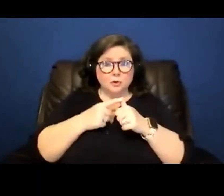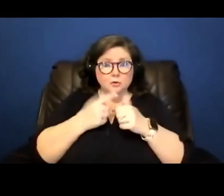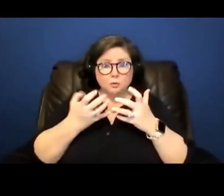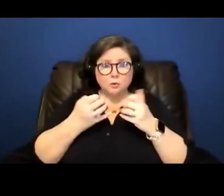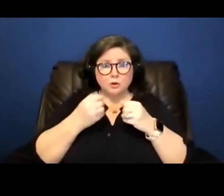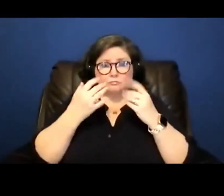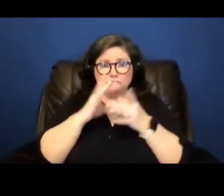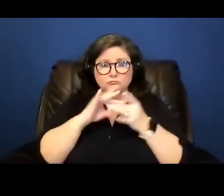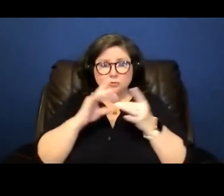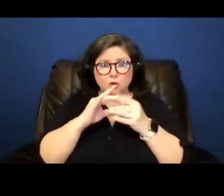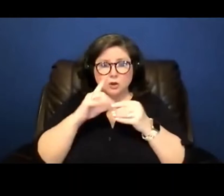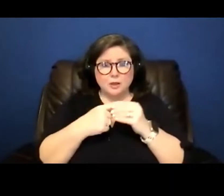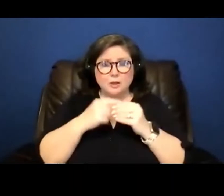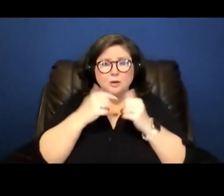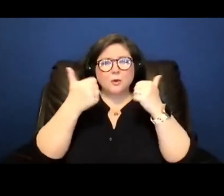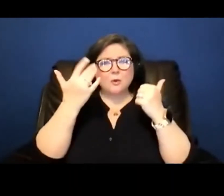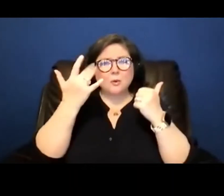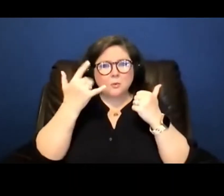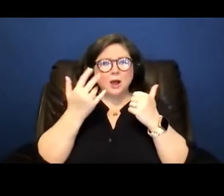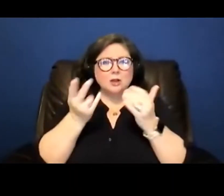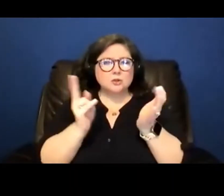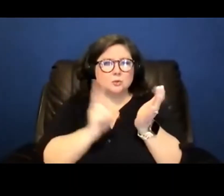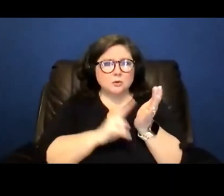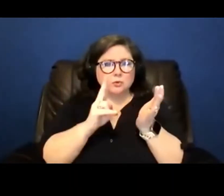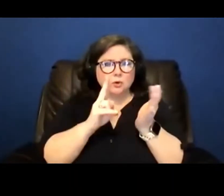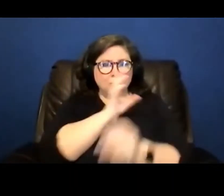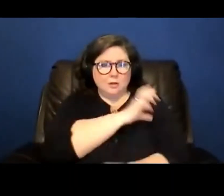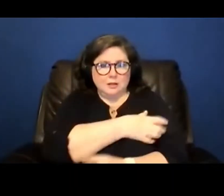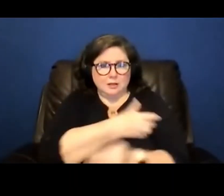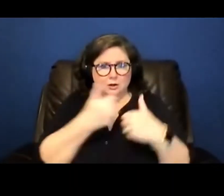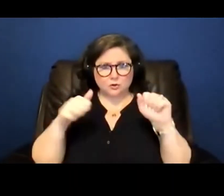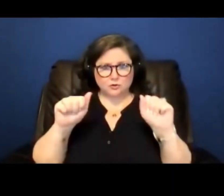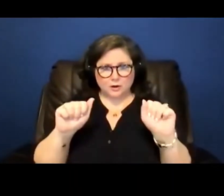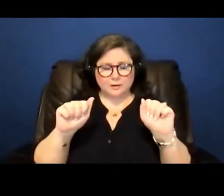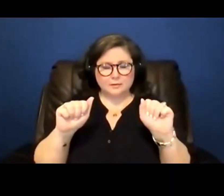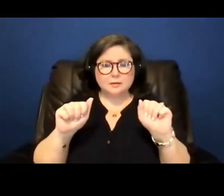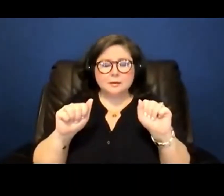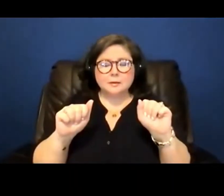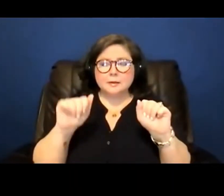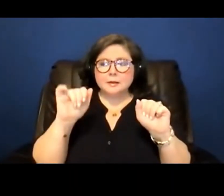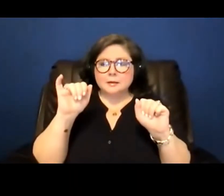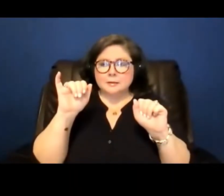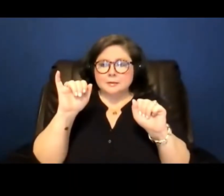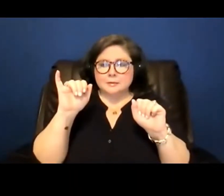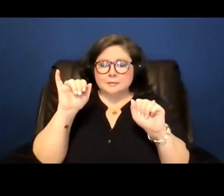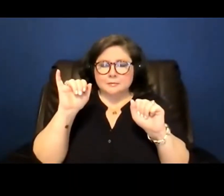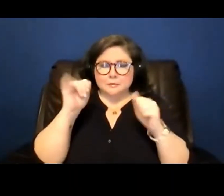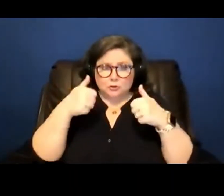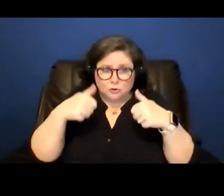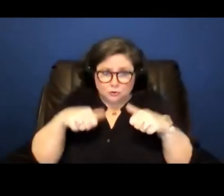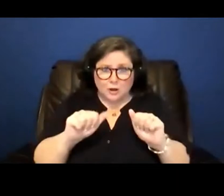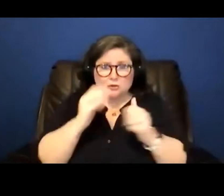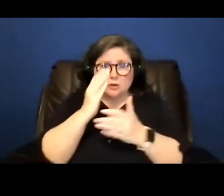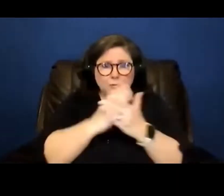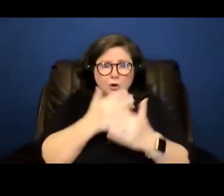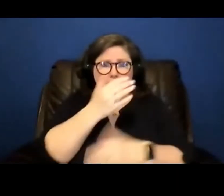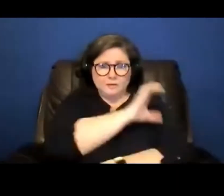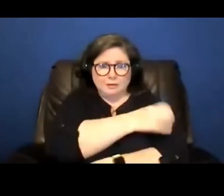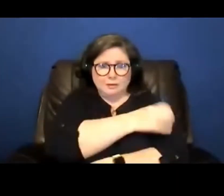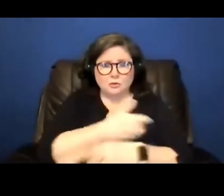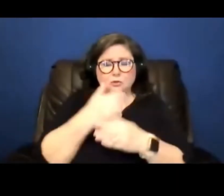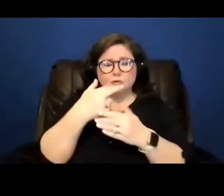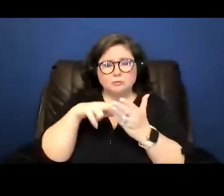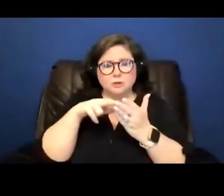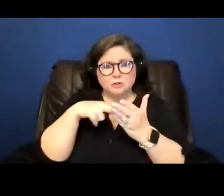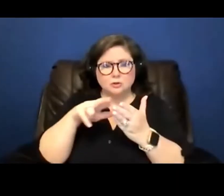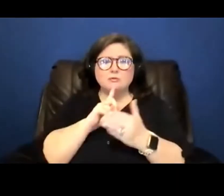about why should we enroll on clinical trials. So clinical trials are actually part of clinical research, and they are